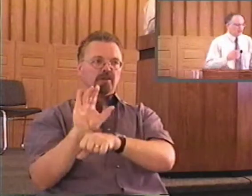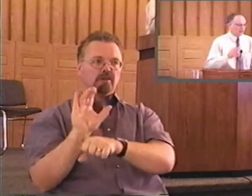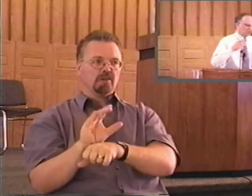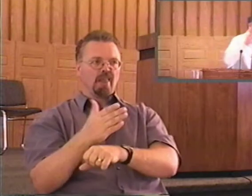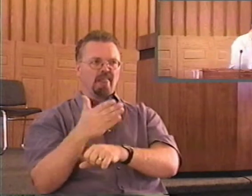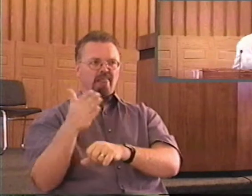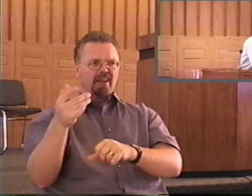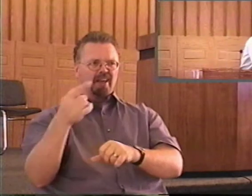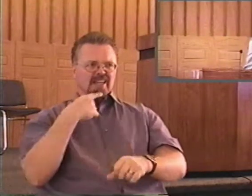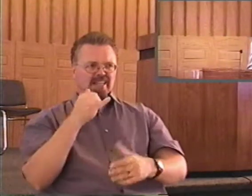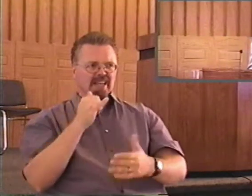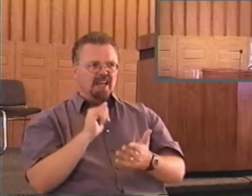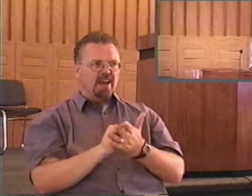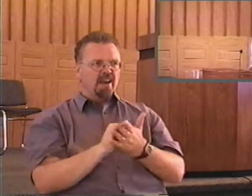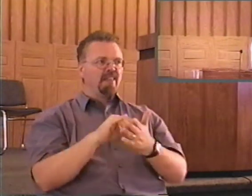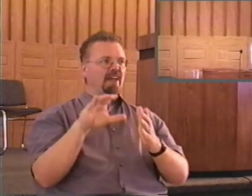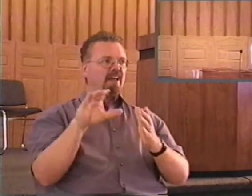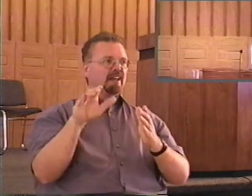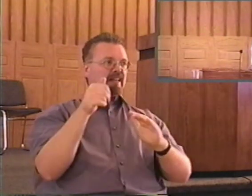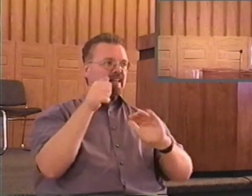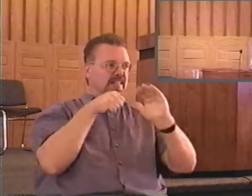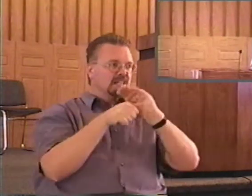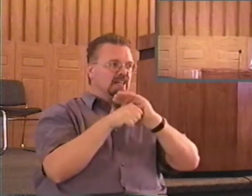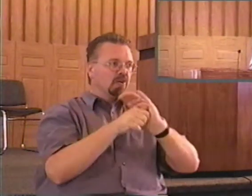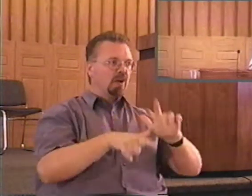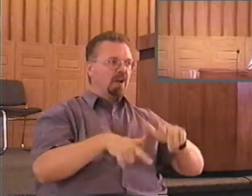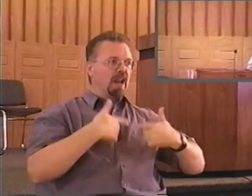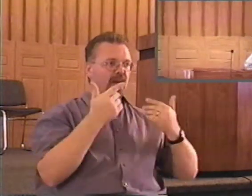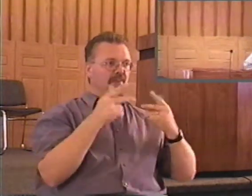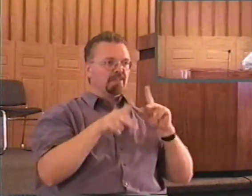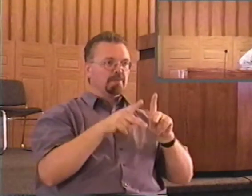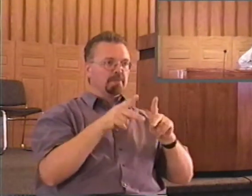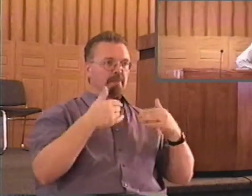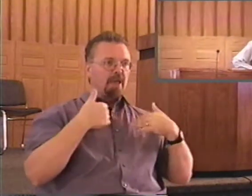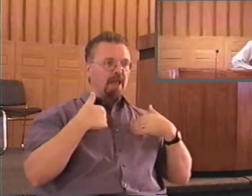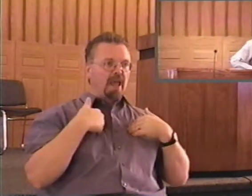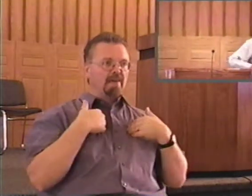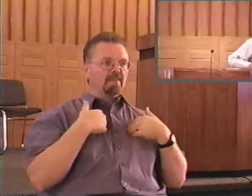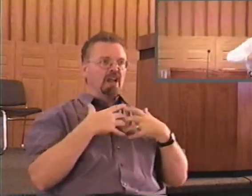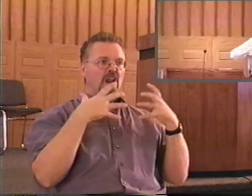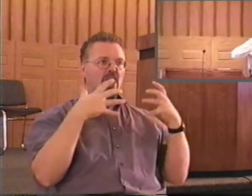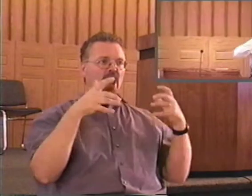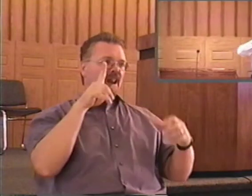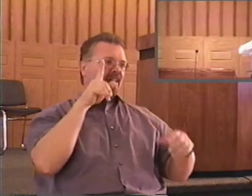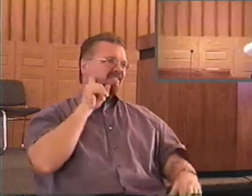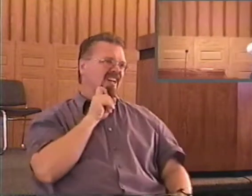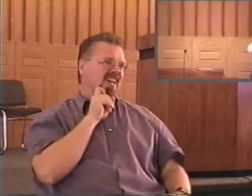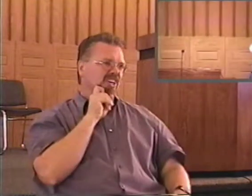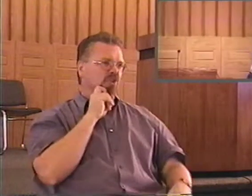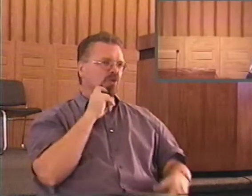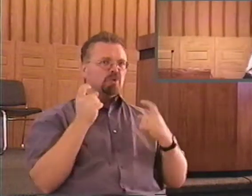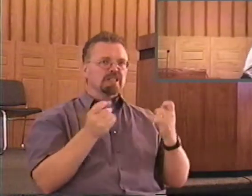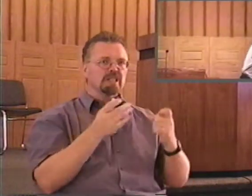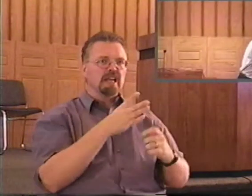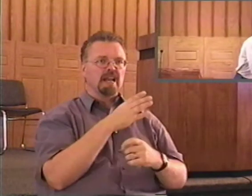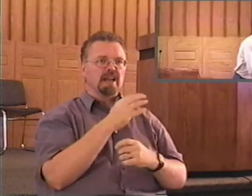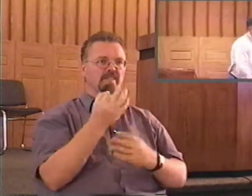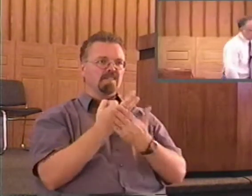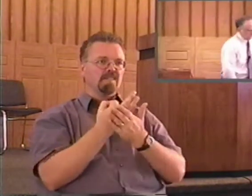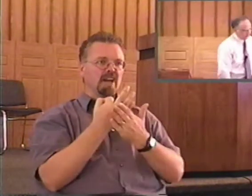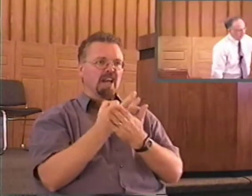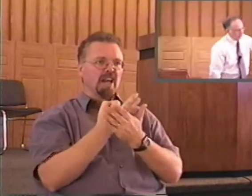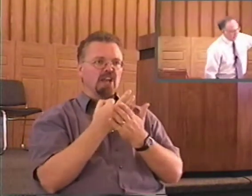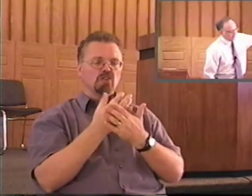done and the secret lives that people live and the amount of sexual sin and the amount of